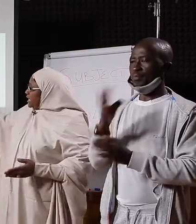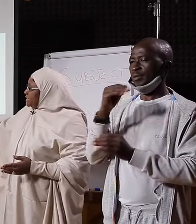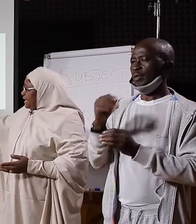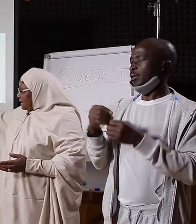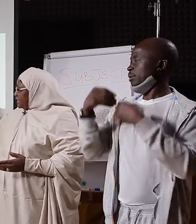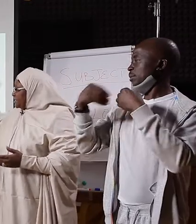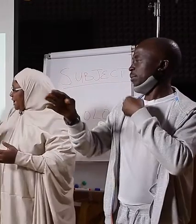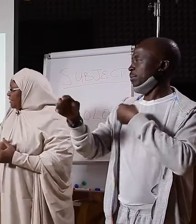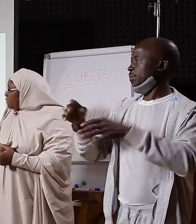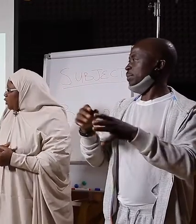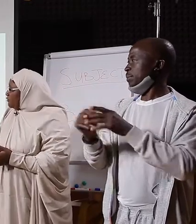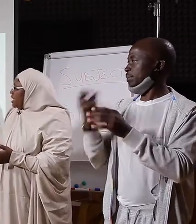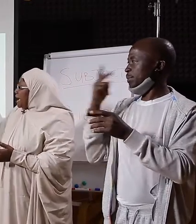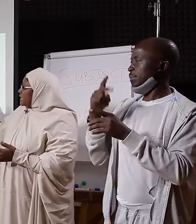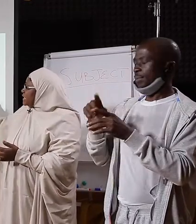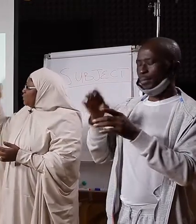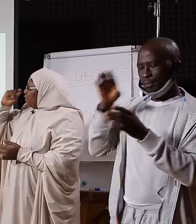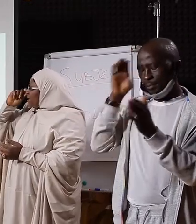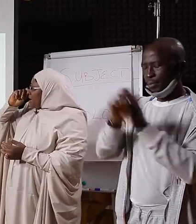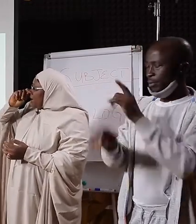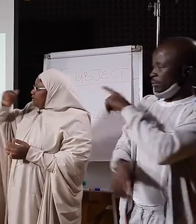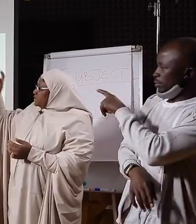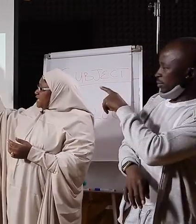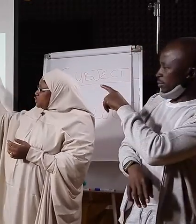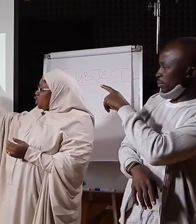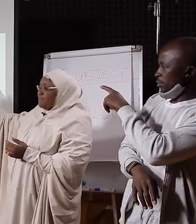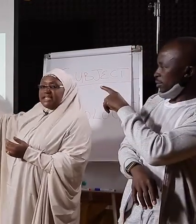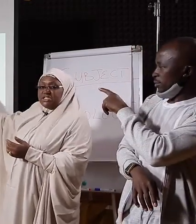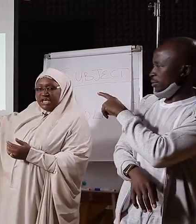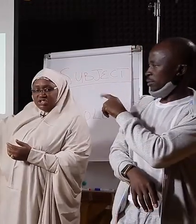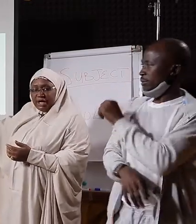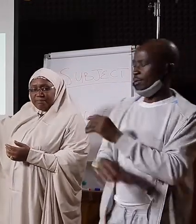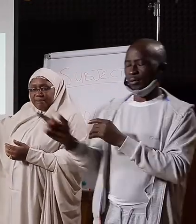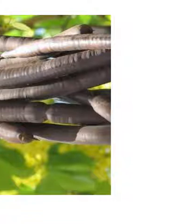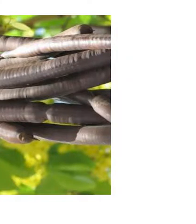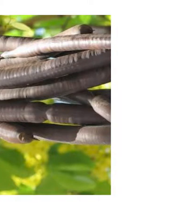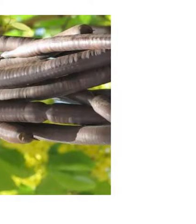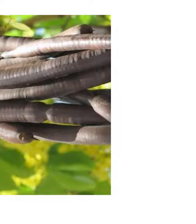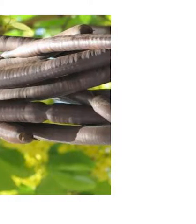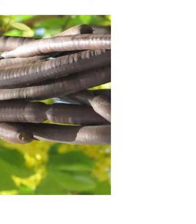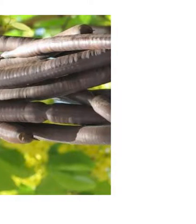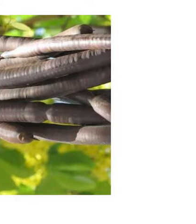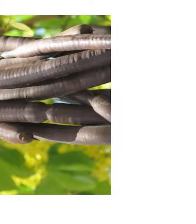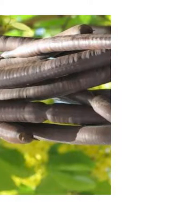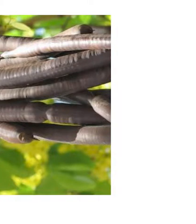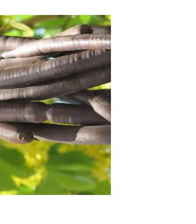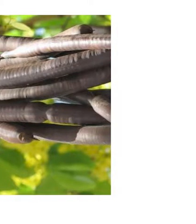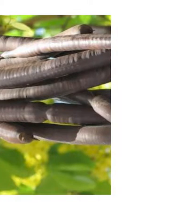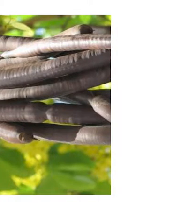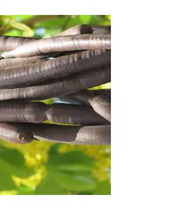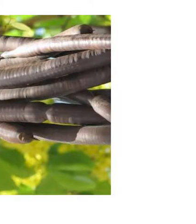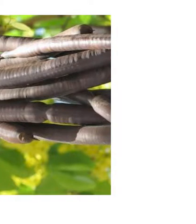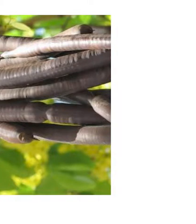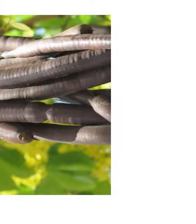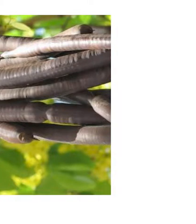it releases. The diagram of an example of schizocarp, that is cassia. Those of you that are